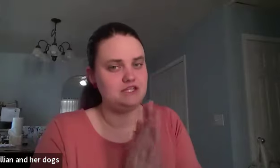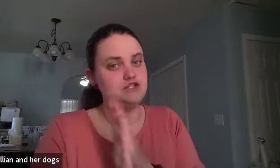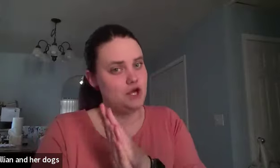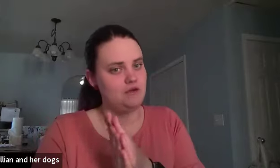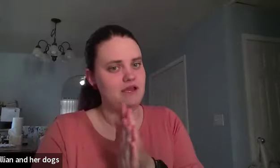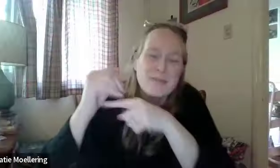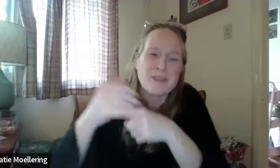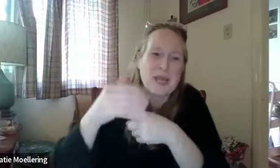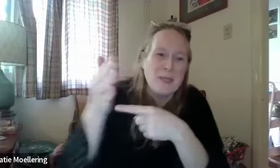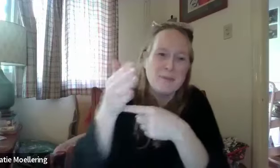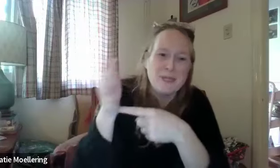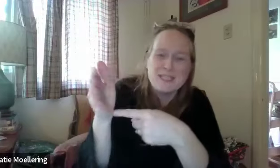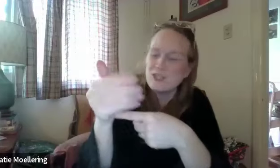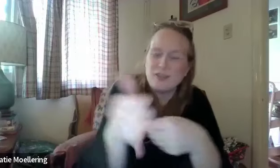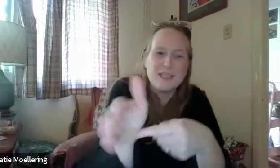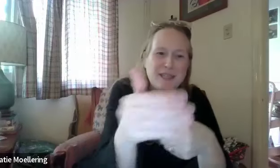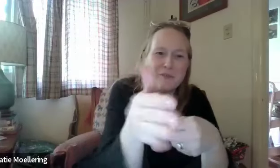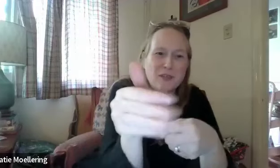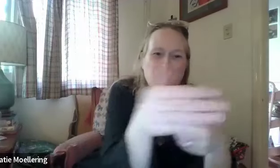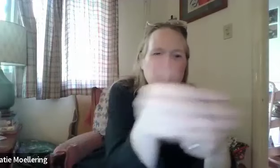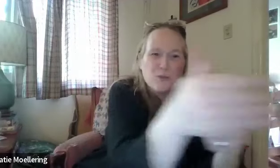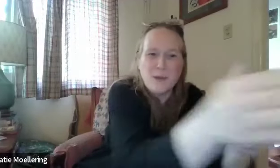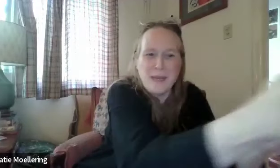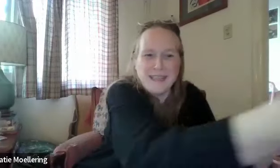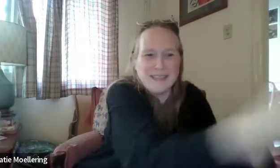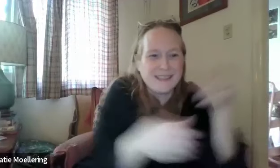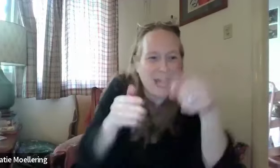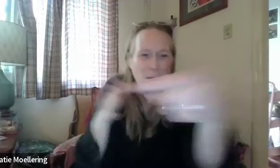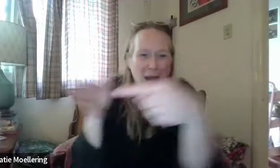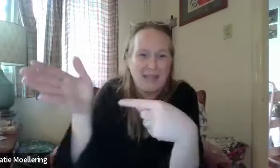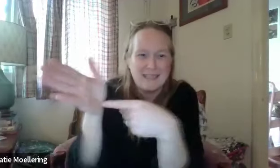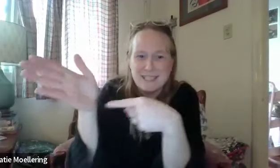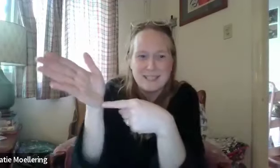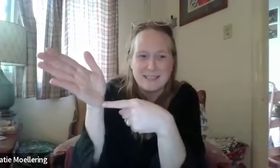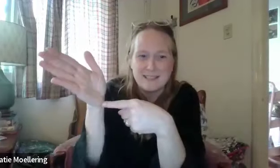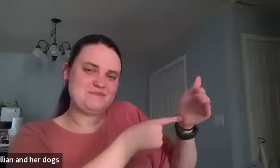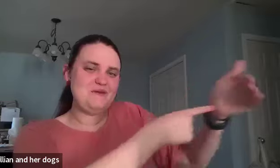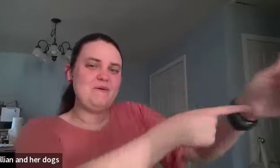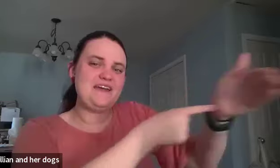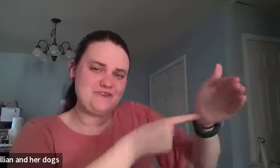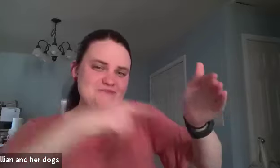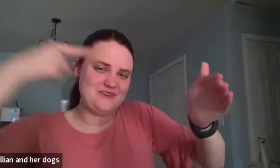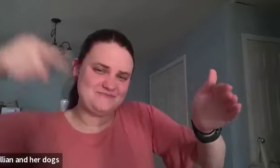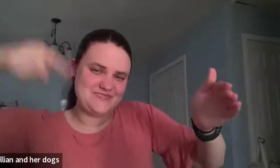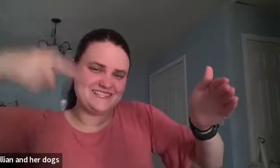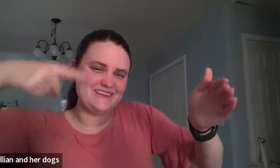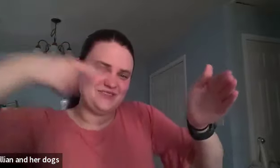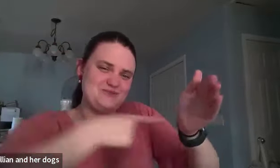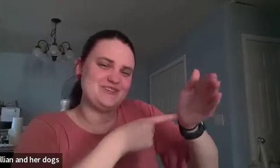it means? No, No. that's not what's happening because the fish is swimming that way. It's This swimming is the away fish's from it. But if this was